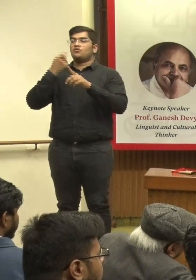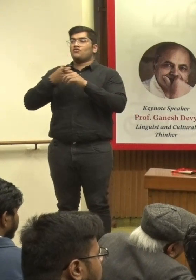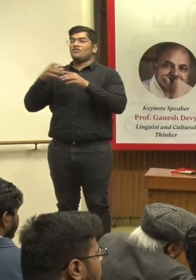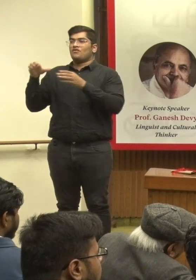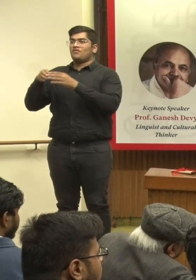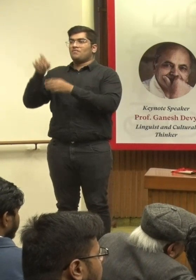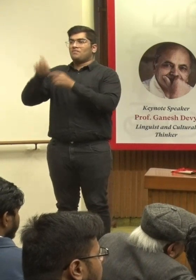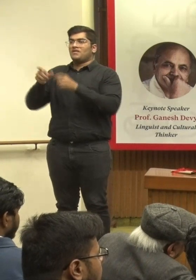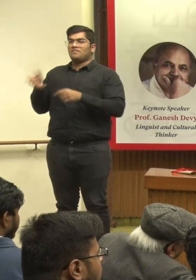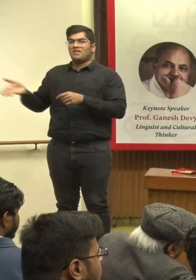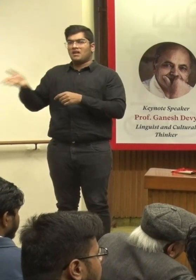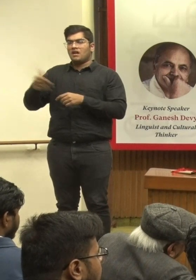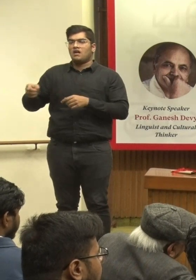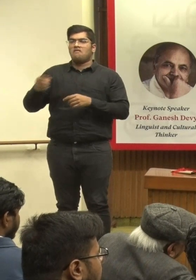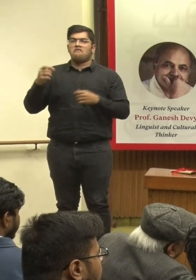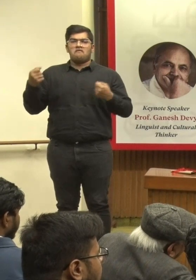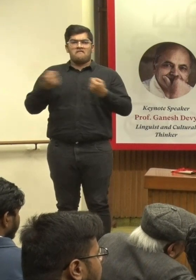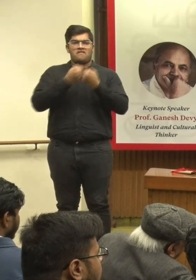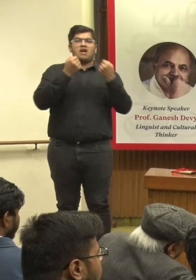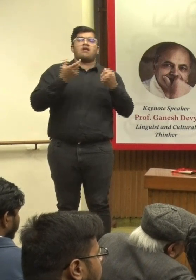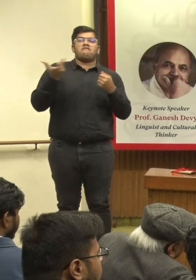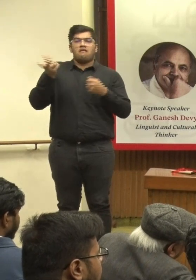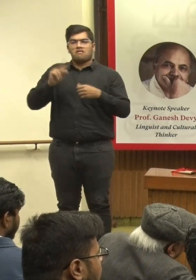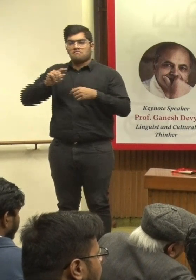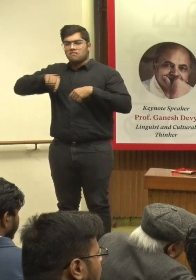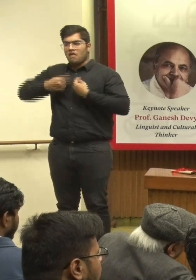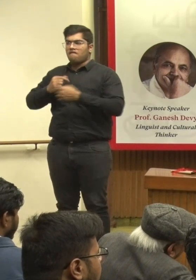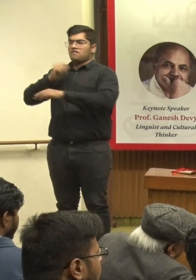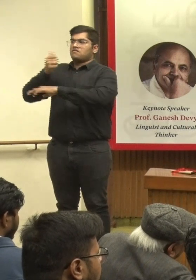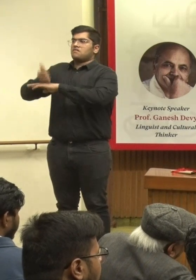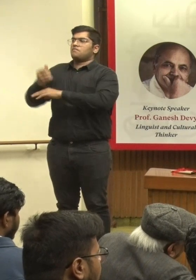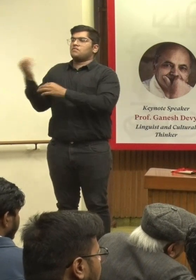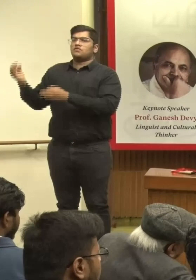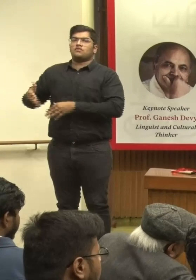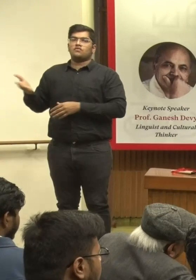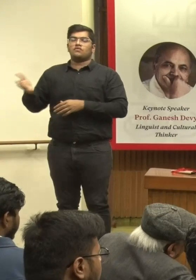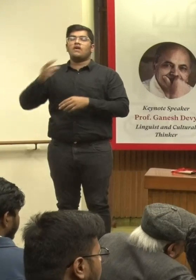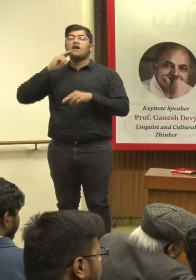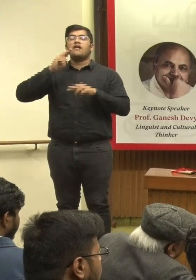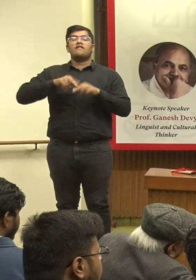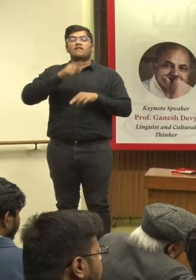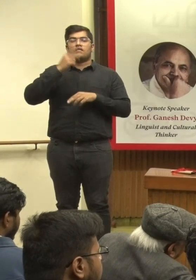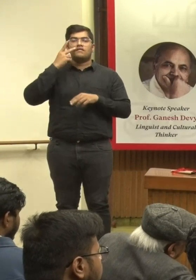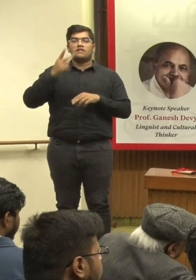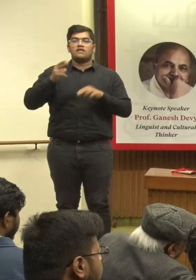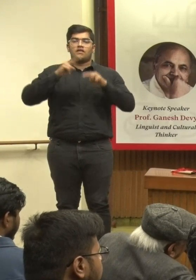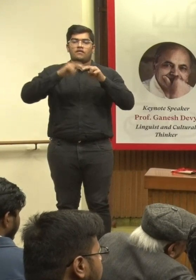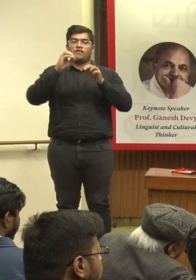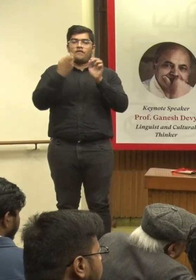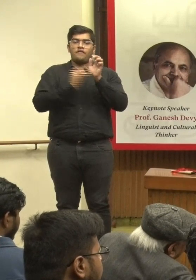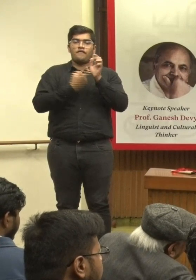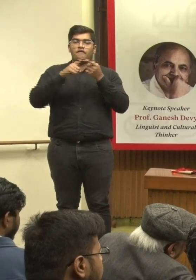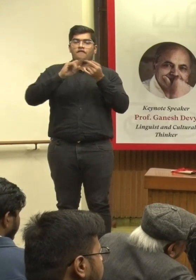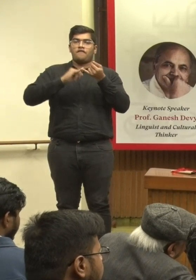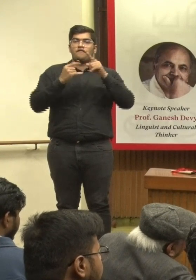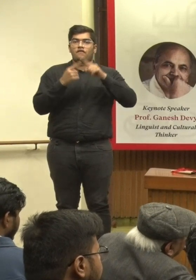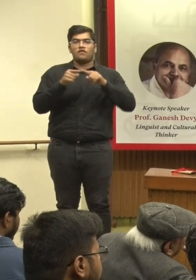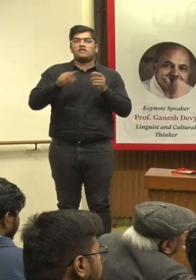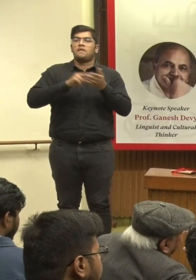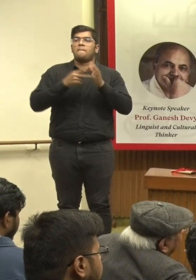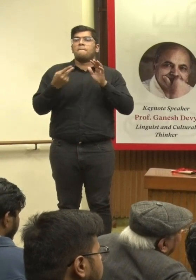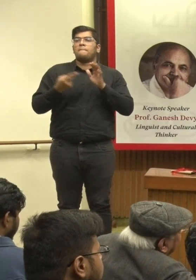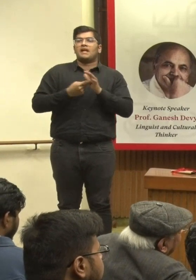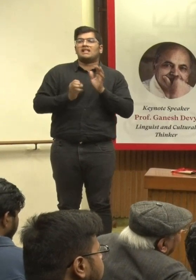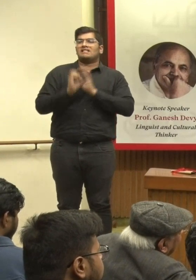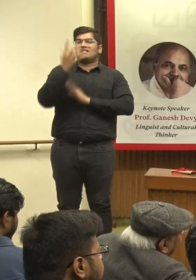forest. But the British did, and by the way, if you look up the Oxford English Dictionary, the term forest does not mean a bunch of trees. That